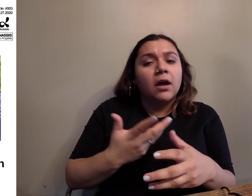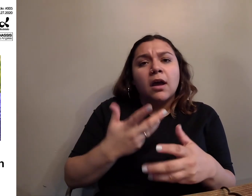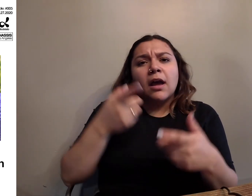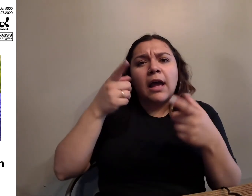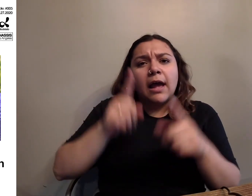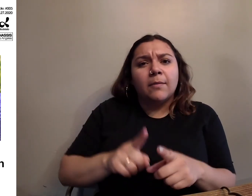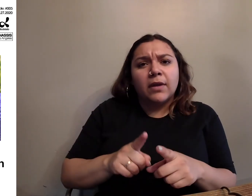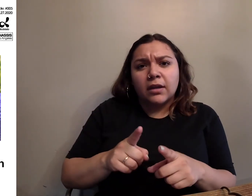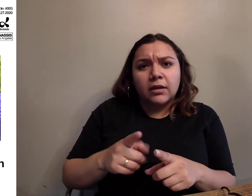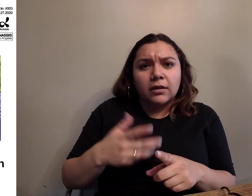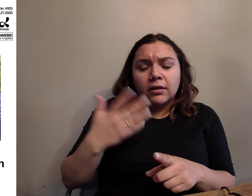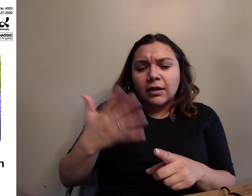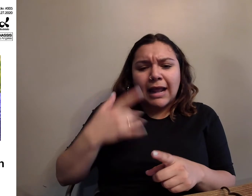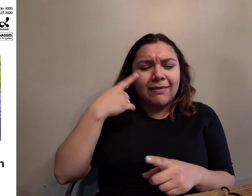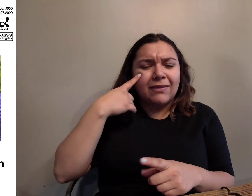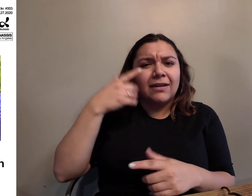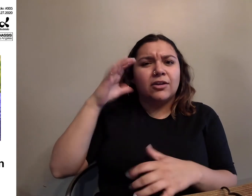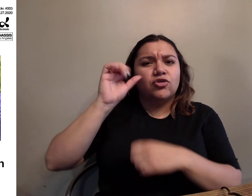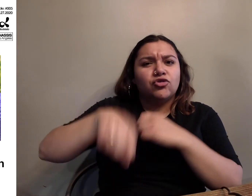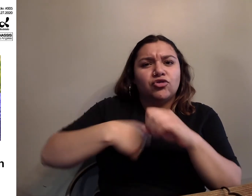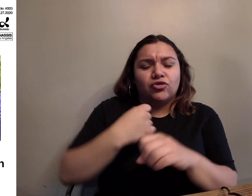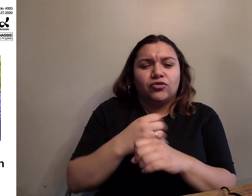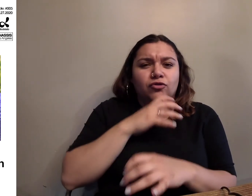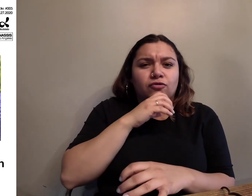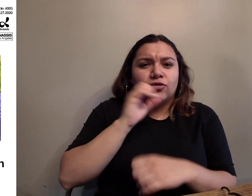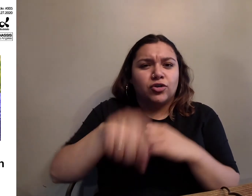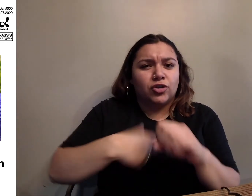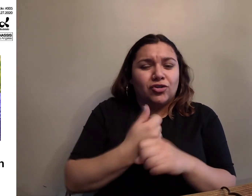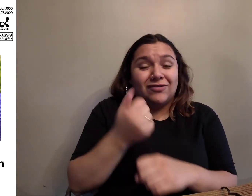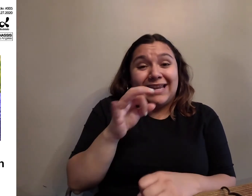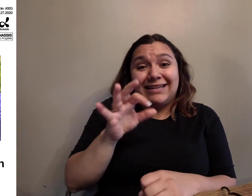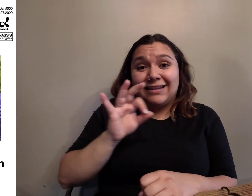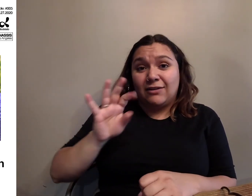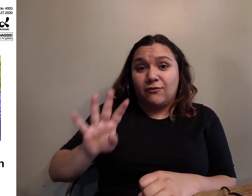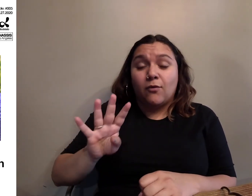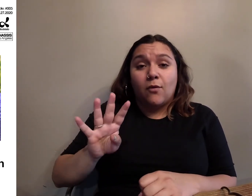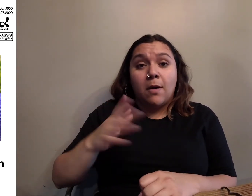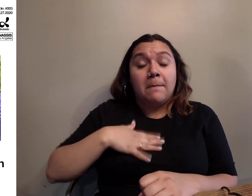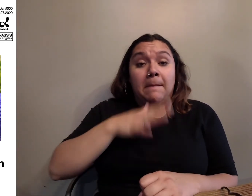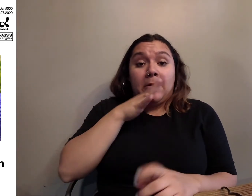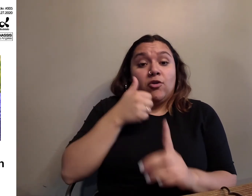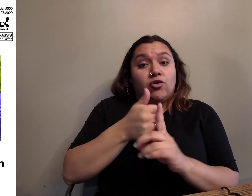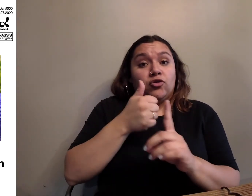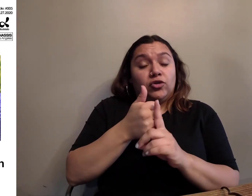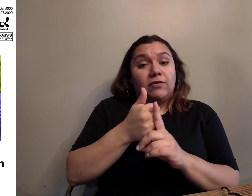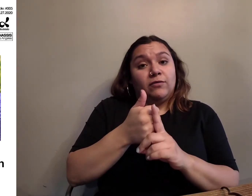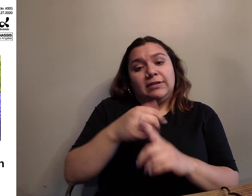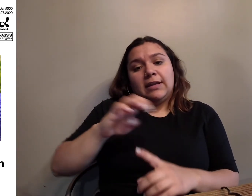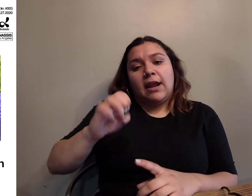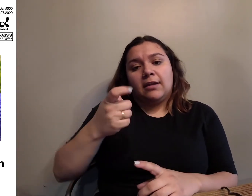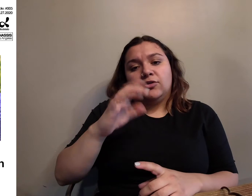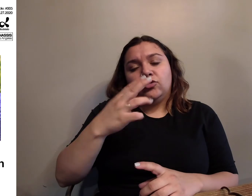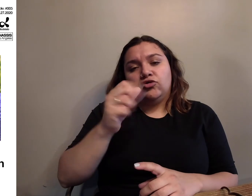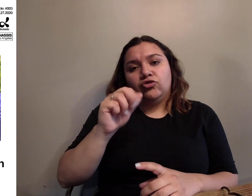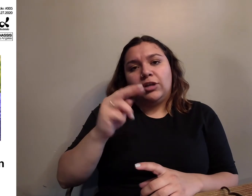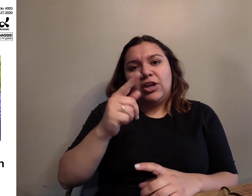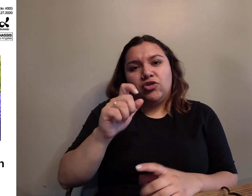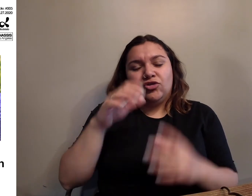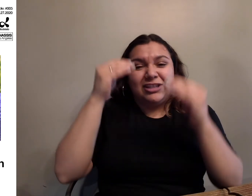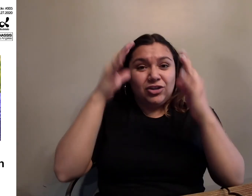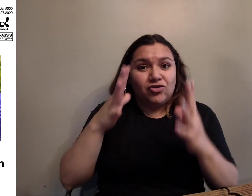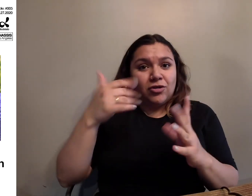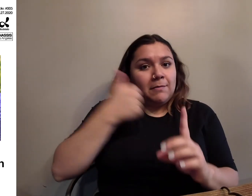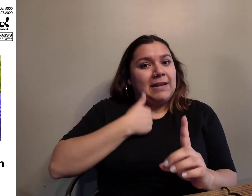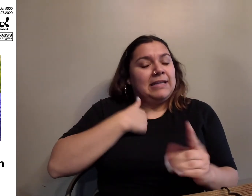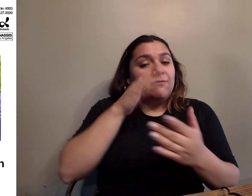Africa in 1994 when my mother was an exchange teacher when I was in college,